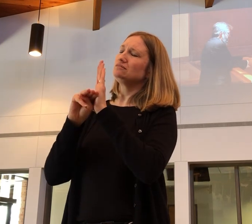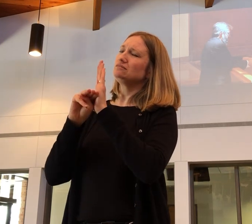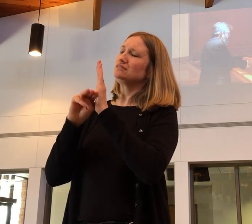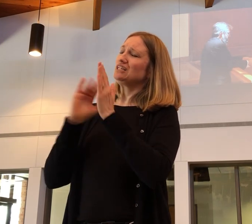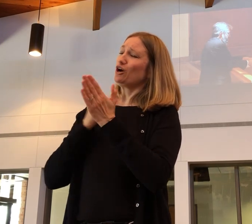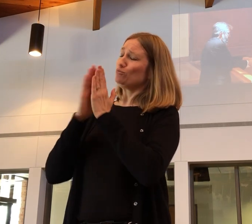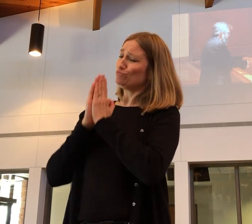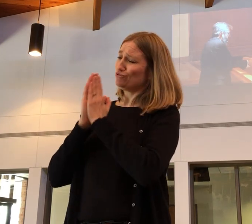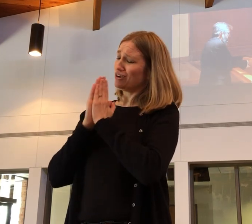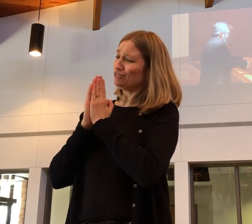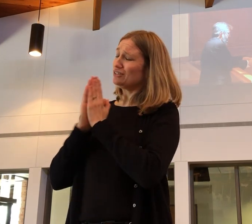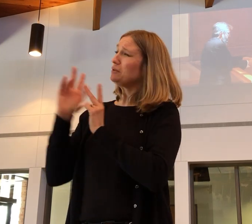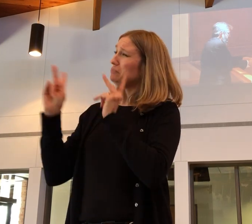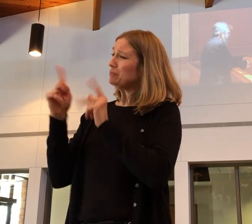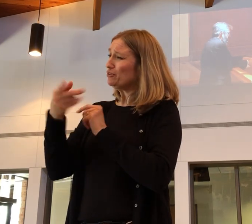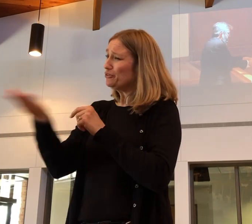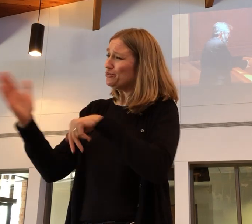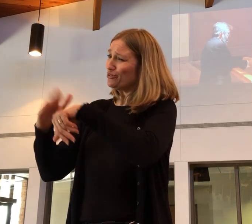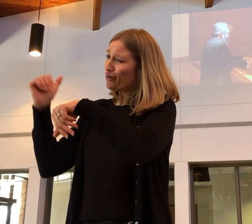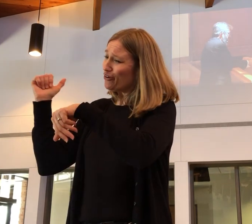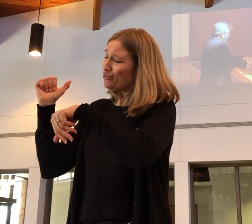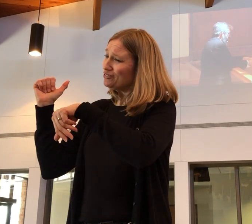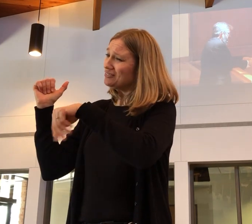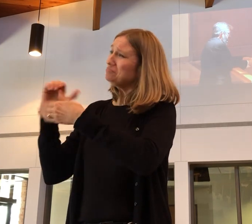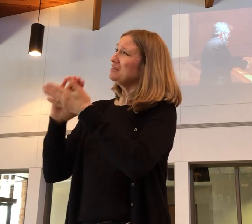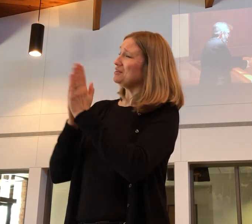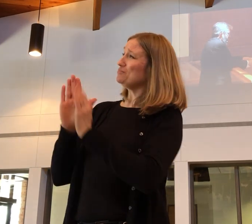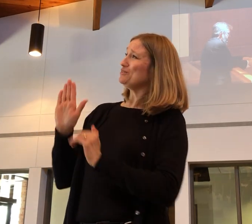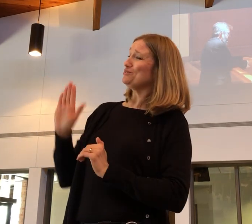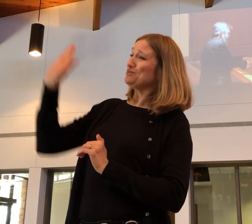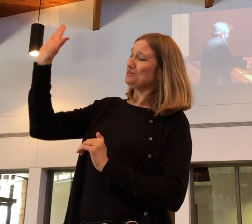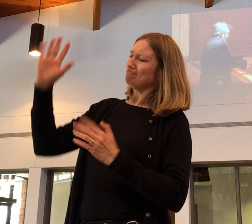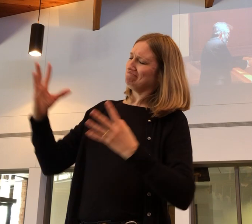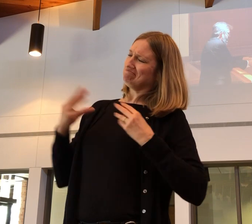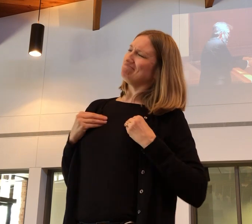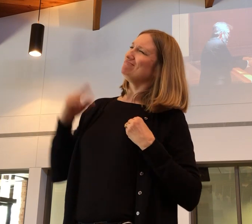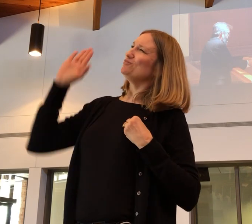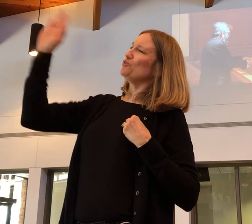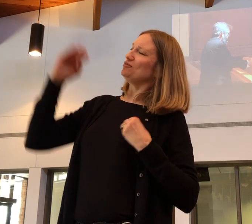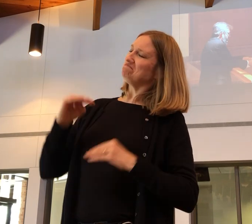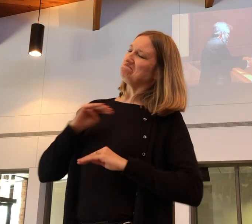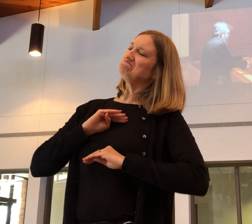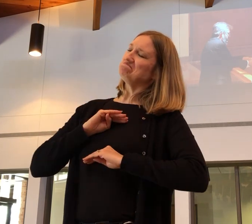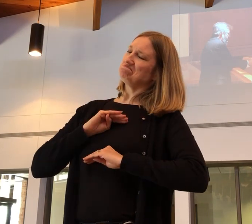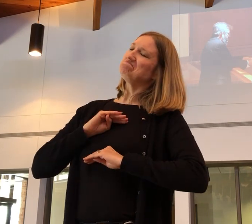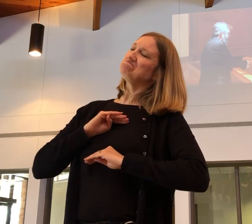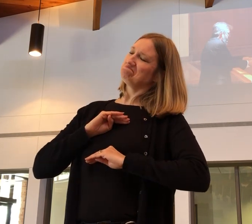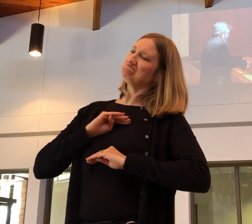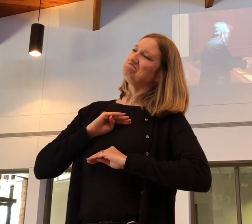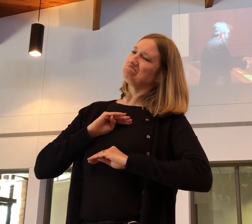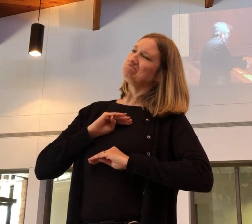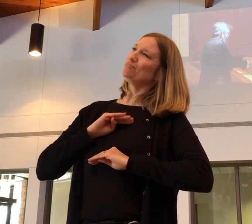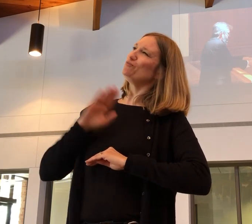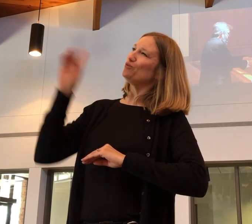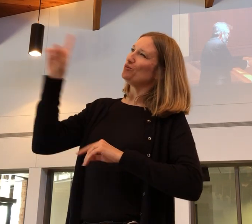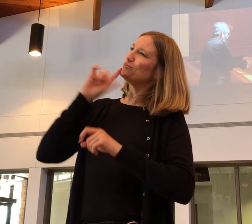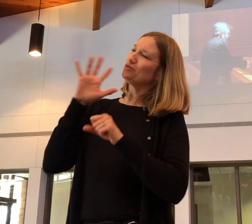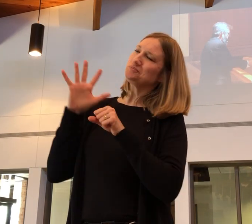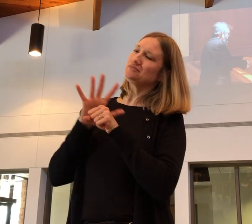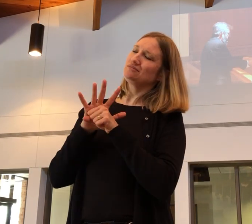prayers that the people you called and elected as your own may receive the fulfillment of the covenant's